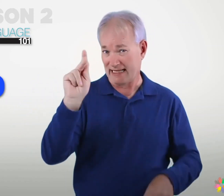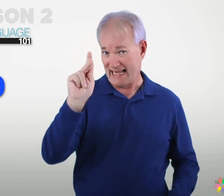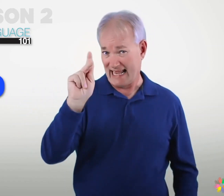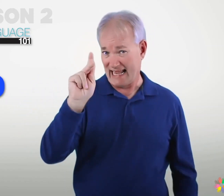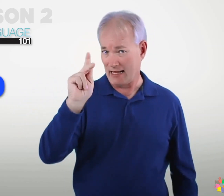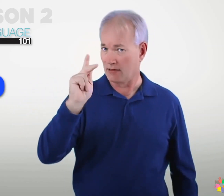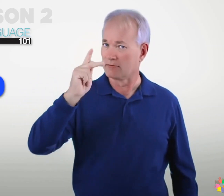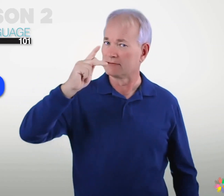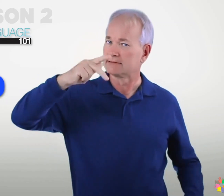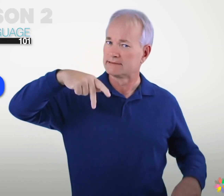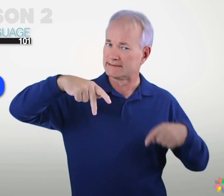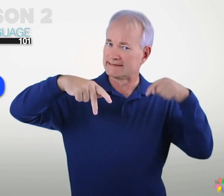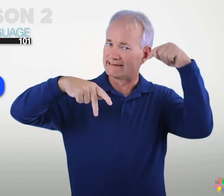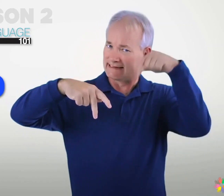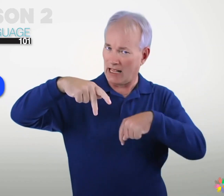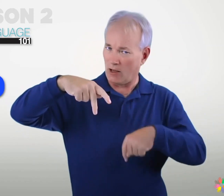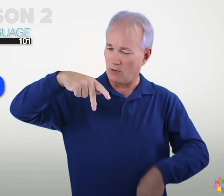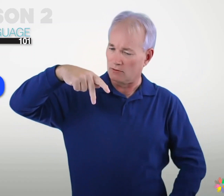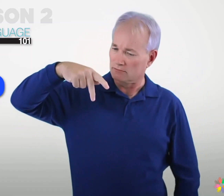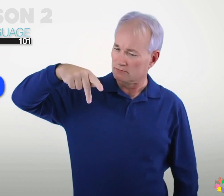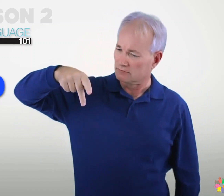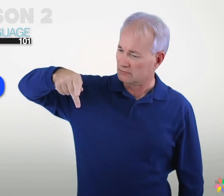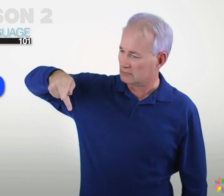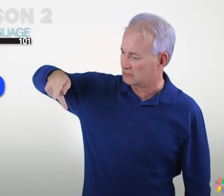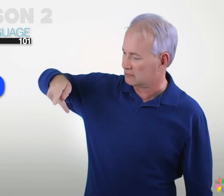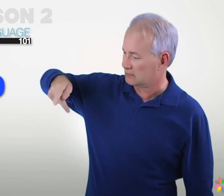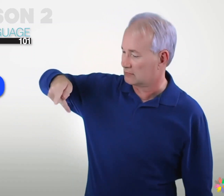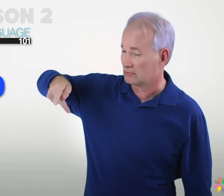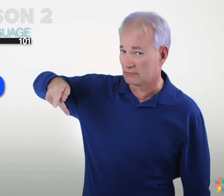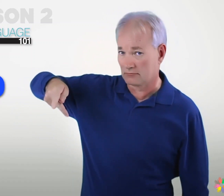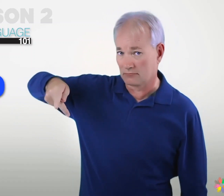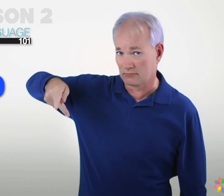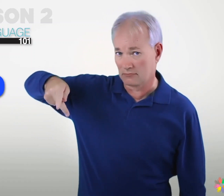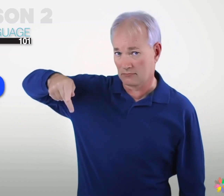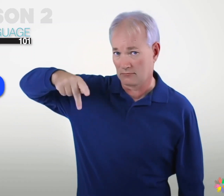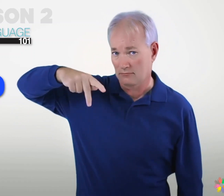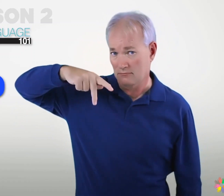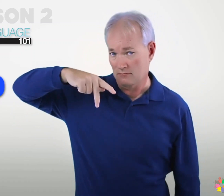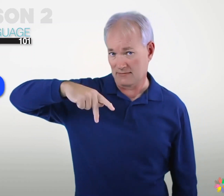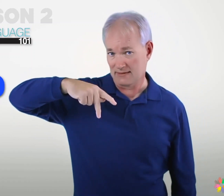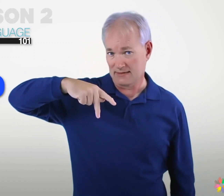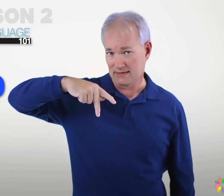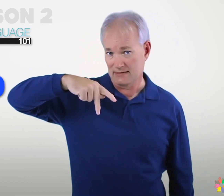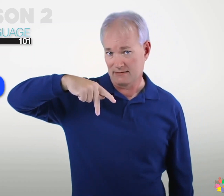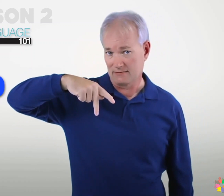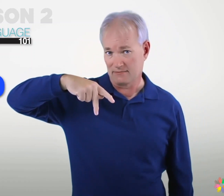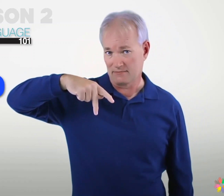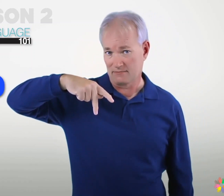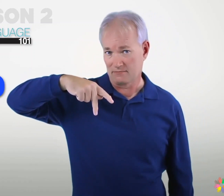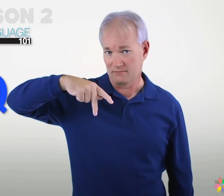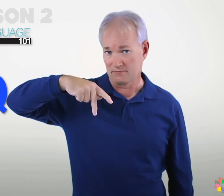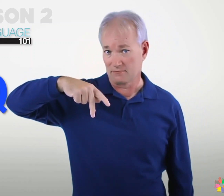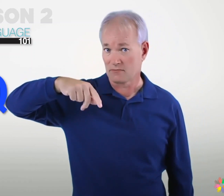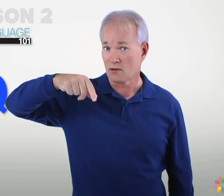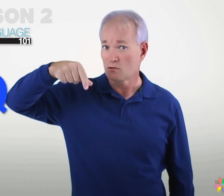P. And remember, it looks just like K except it's upside down. P.